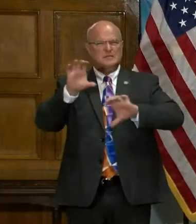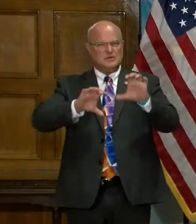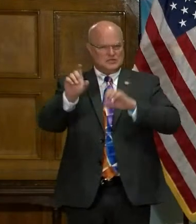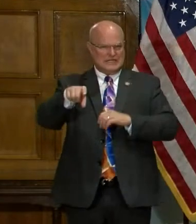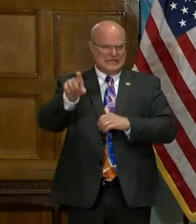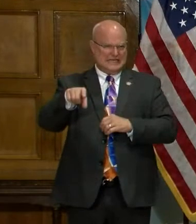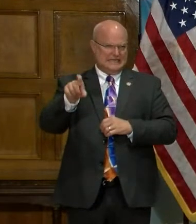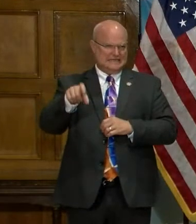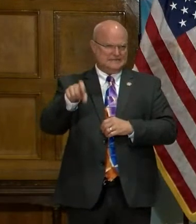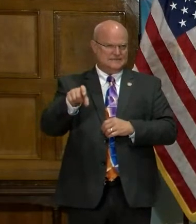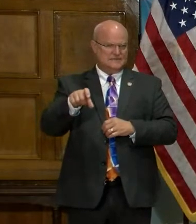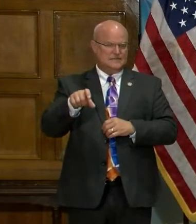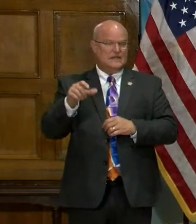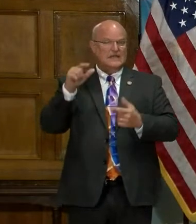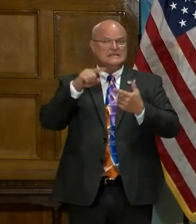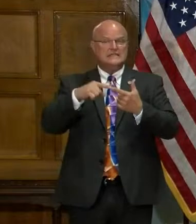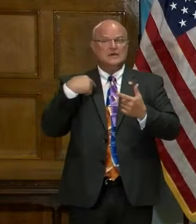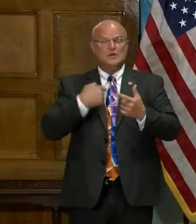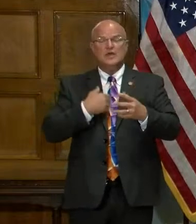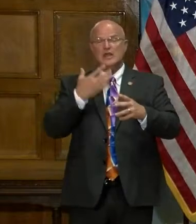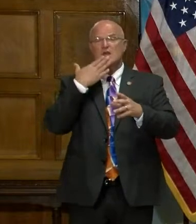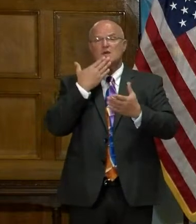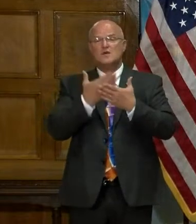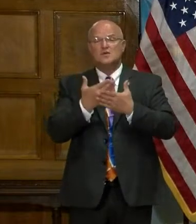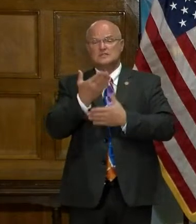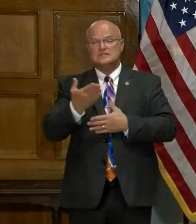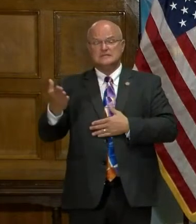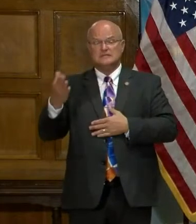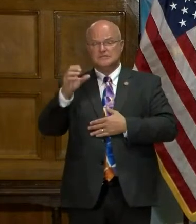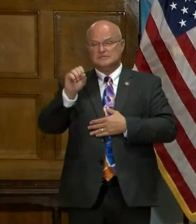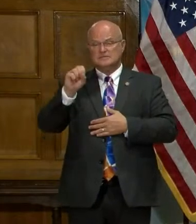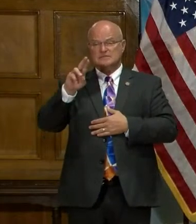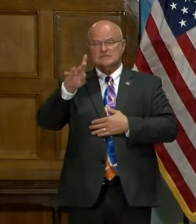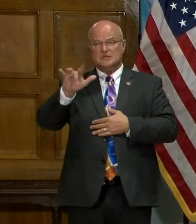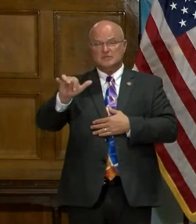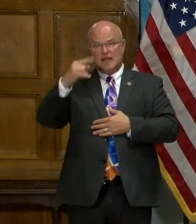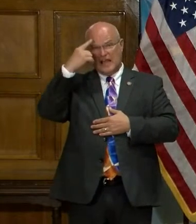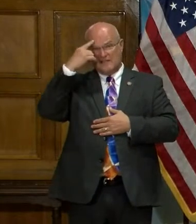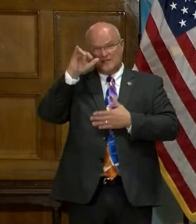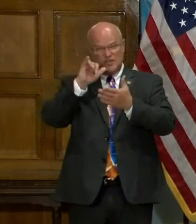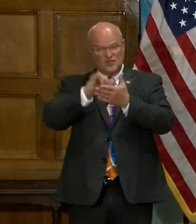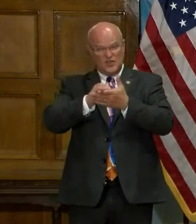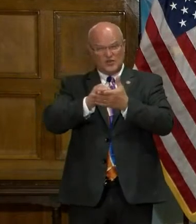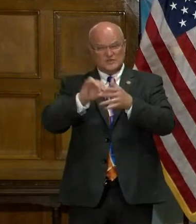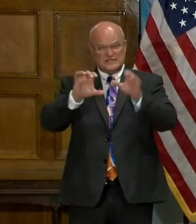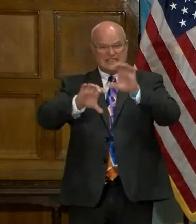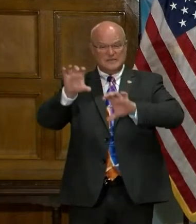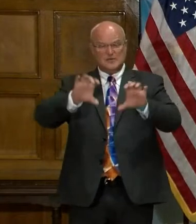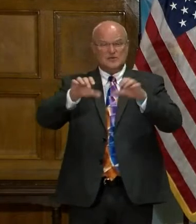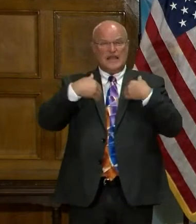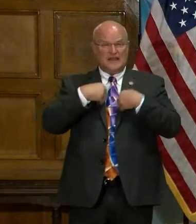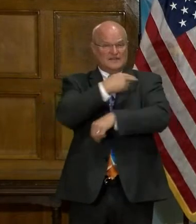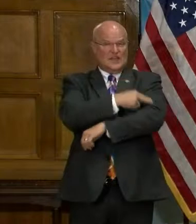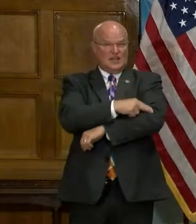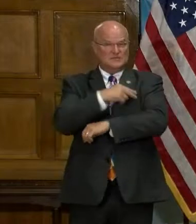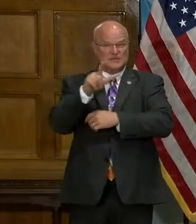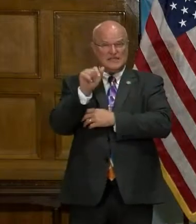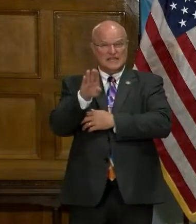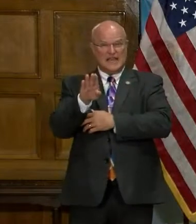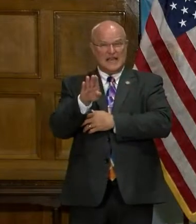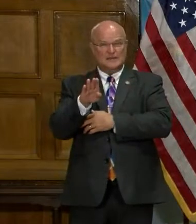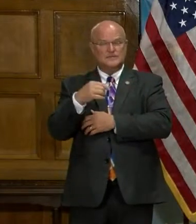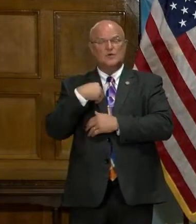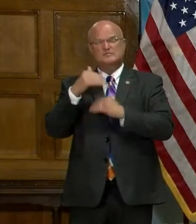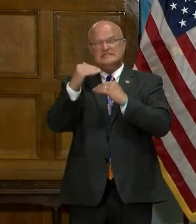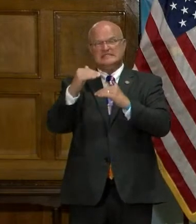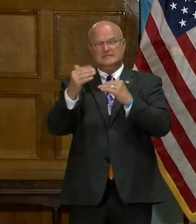that they have. And until we can get a good supply chain for some of those platforms that they have in their hospital labs, we will